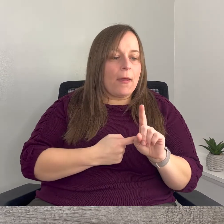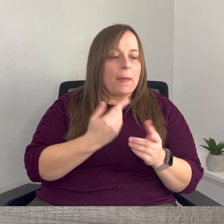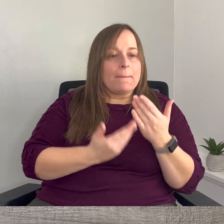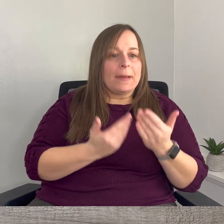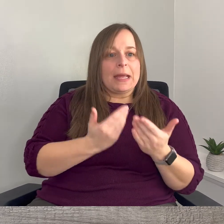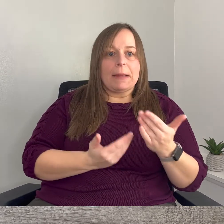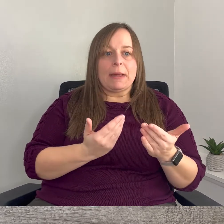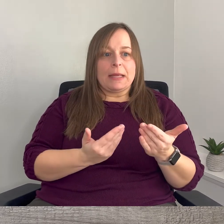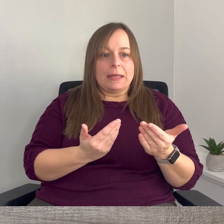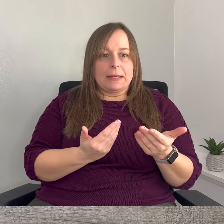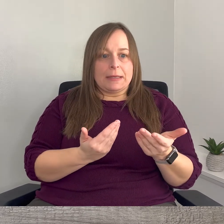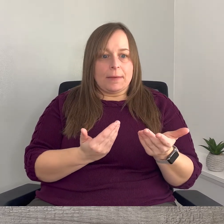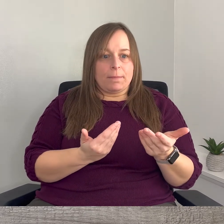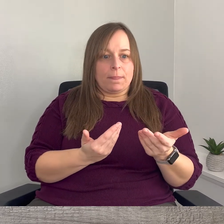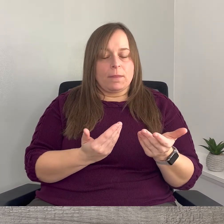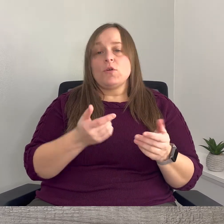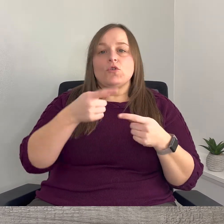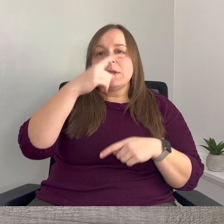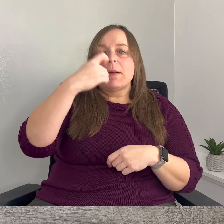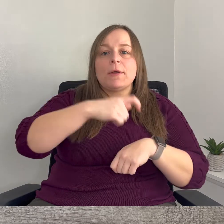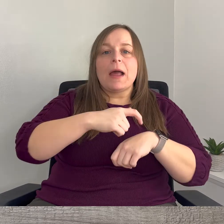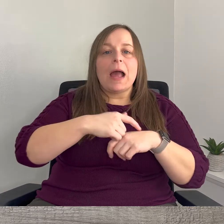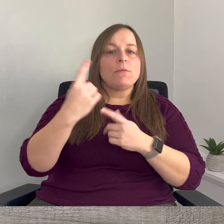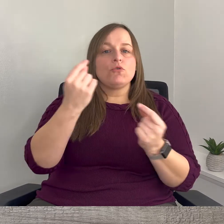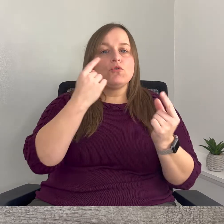one month you might be,